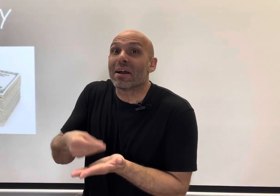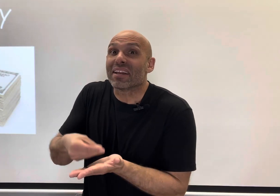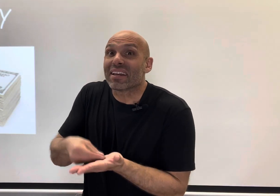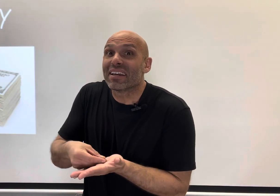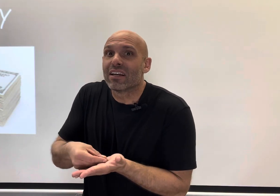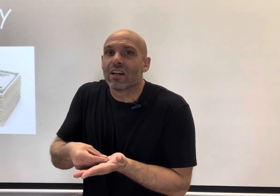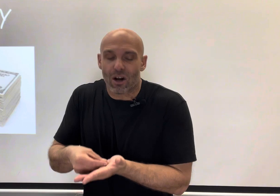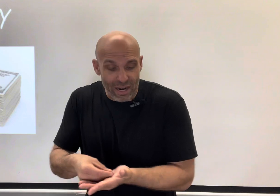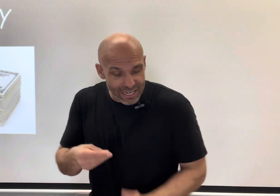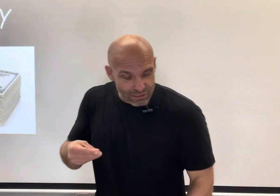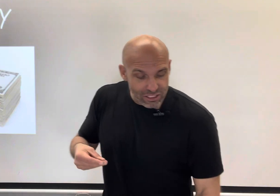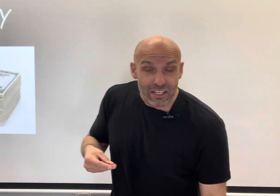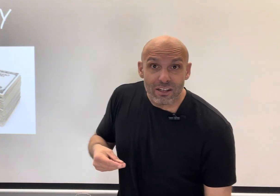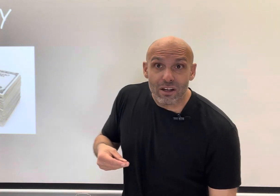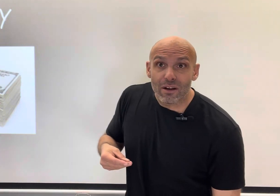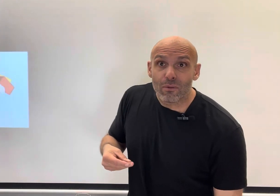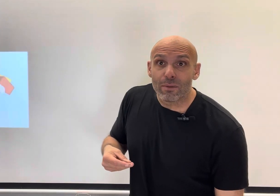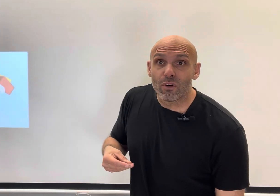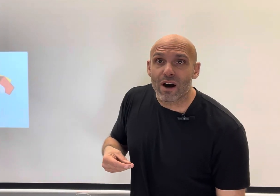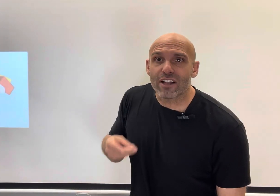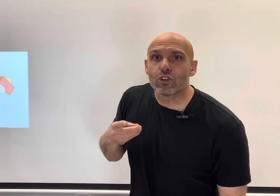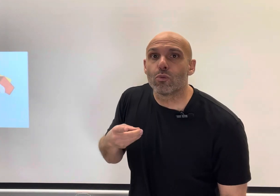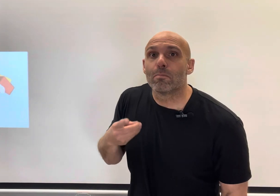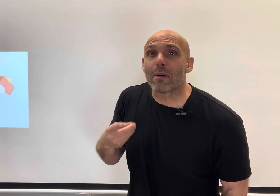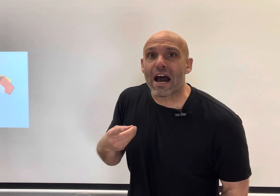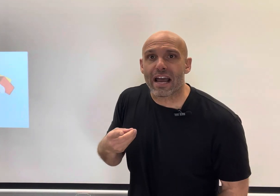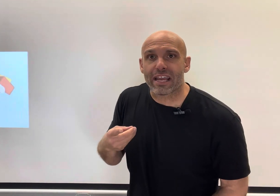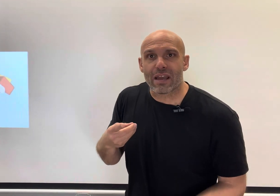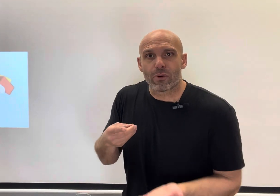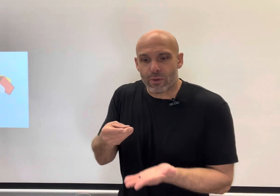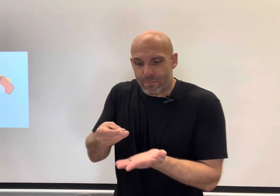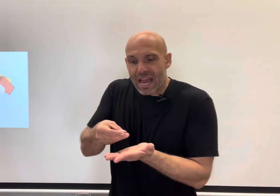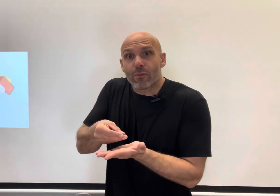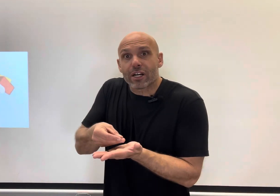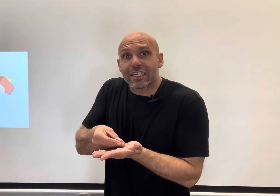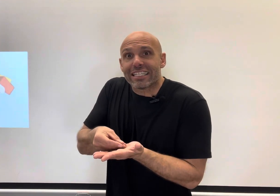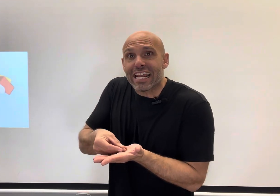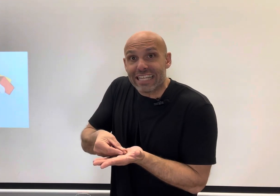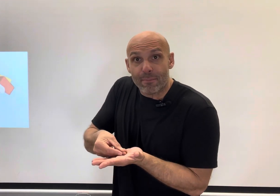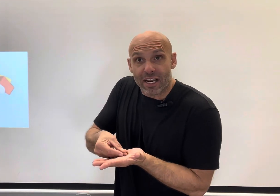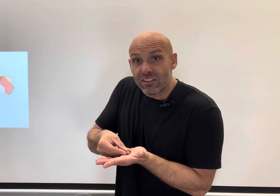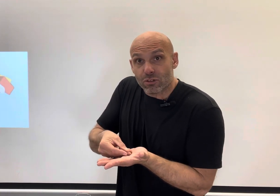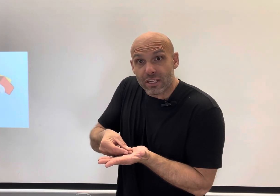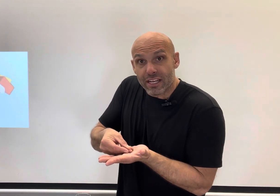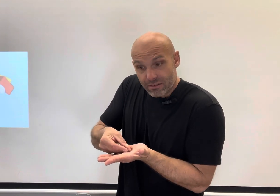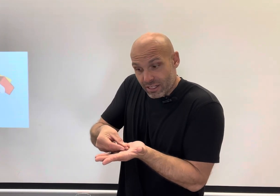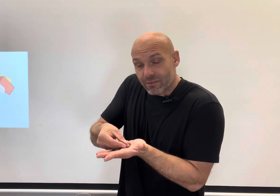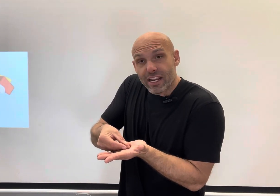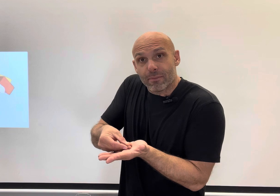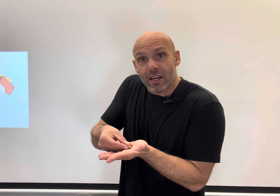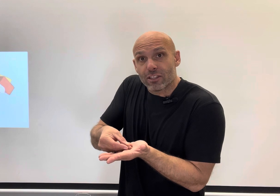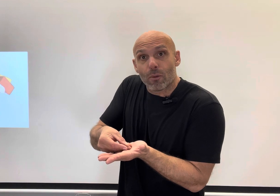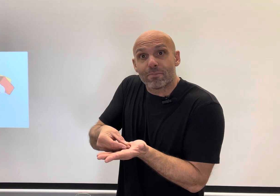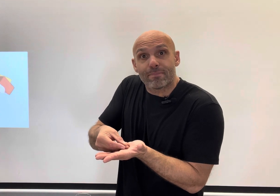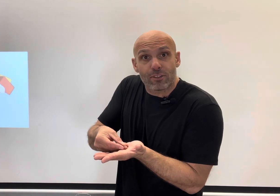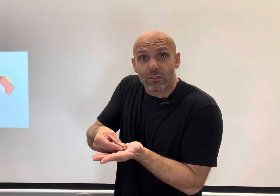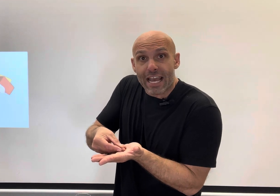Money. All right, now we move on to buy. And when we buy, we're going to take that money. So sign here, right here, money. Don't tap